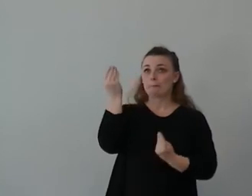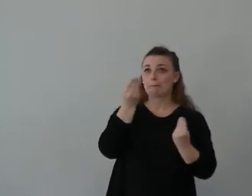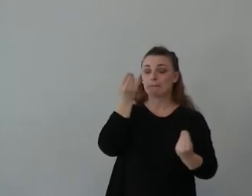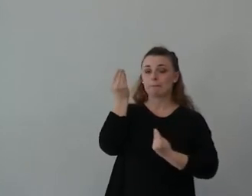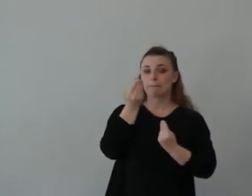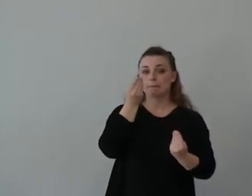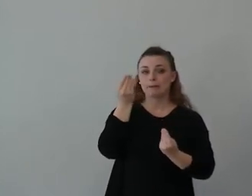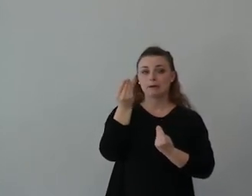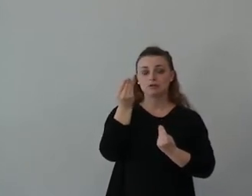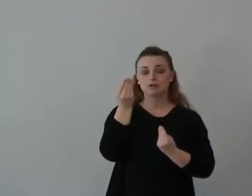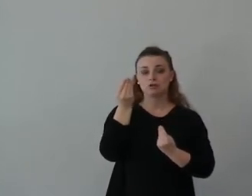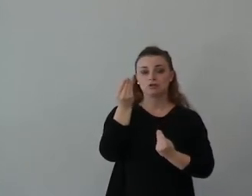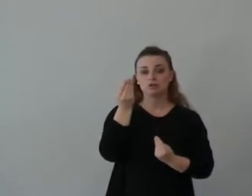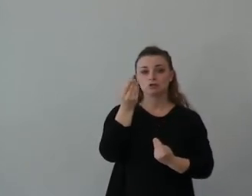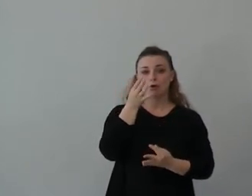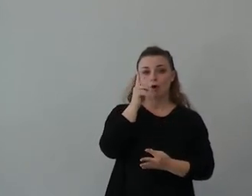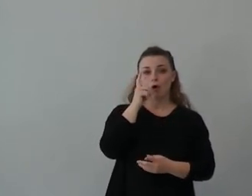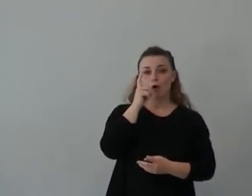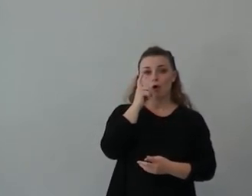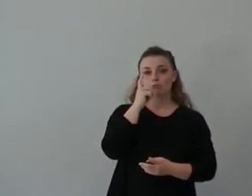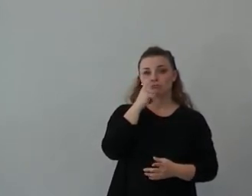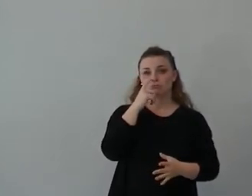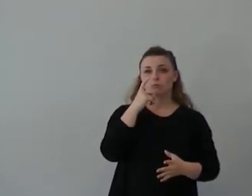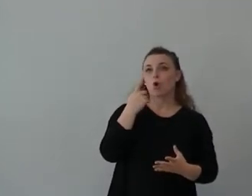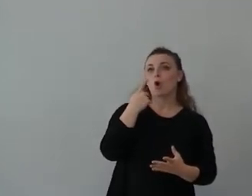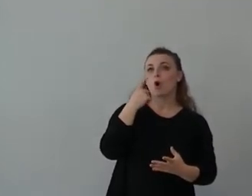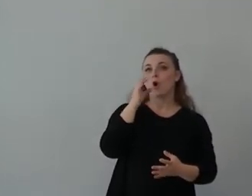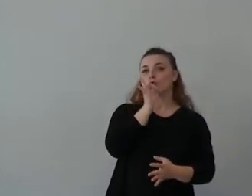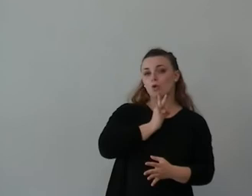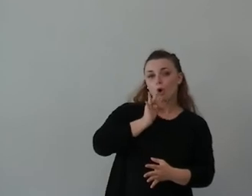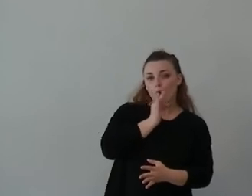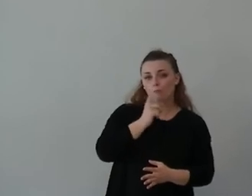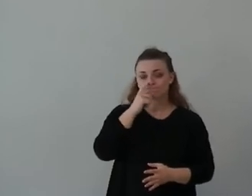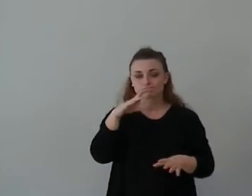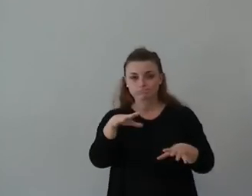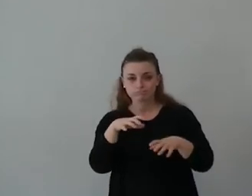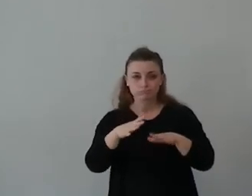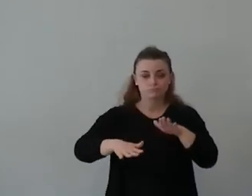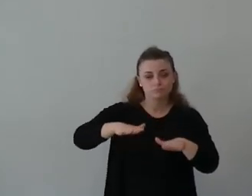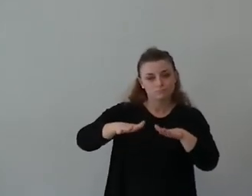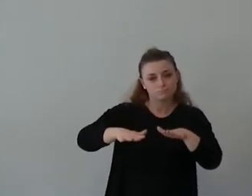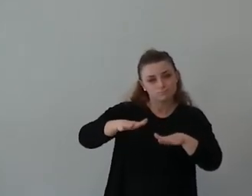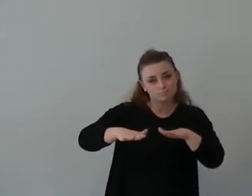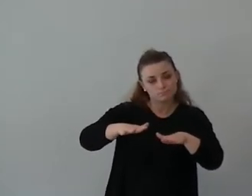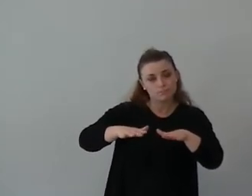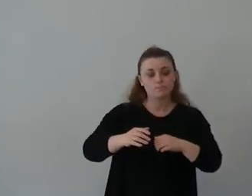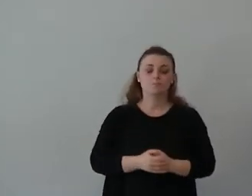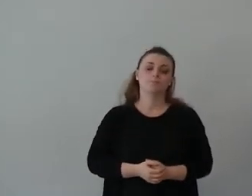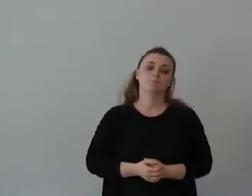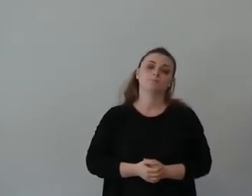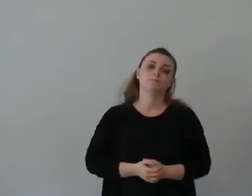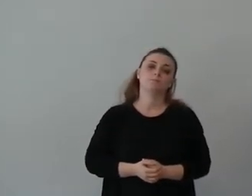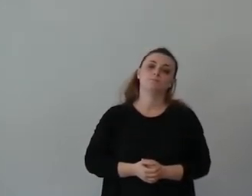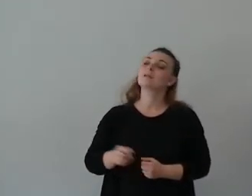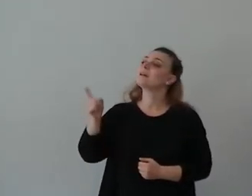me to share some of my experiences with you. Dio mi ha dato delle opportunità per condividere alcune delle mie